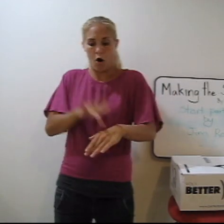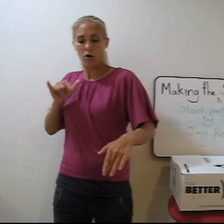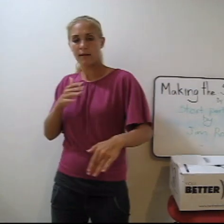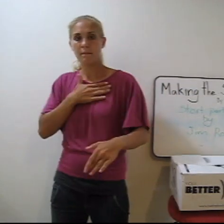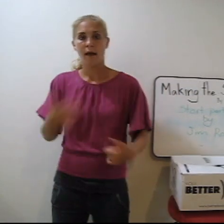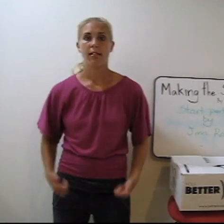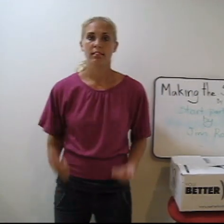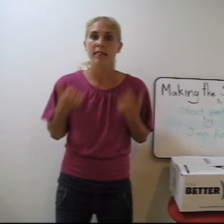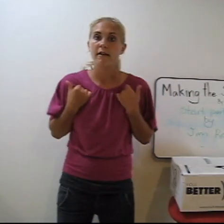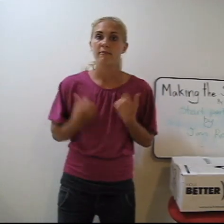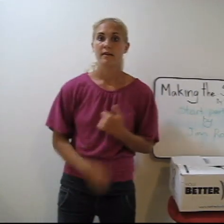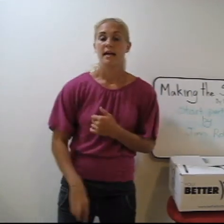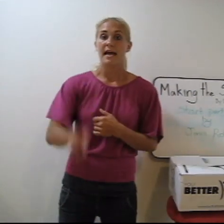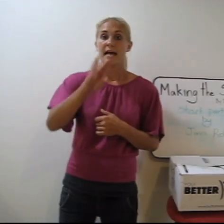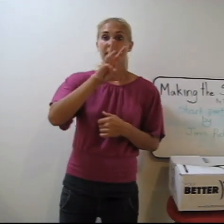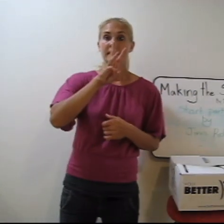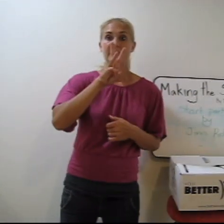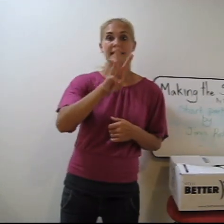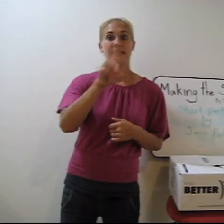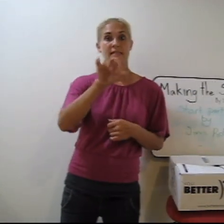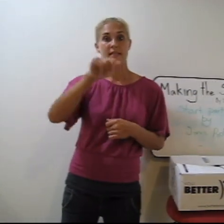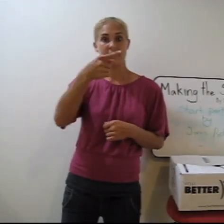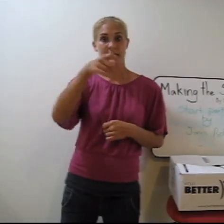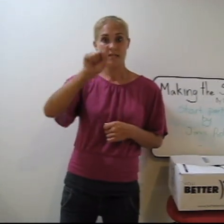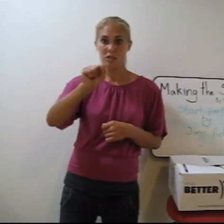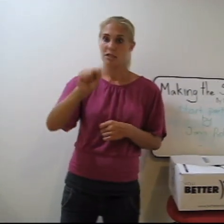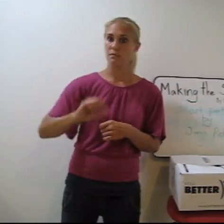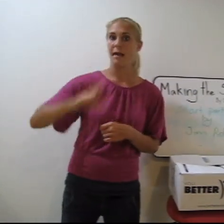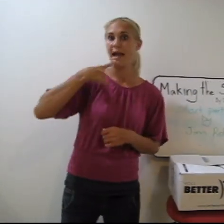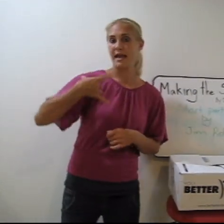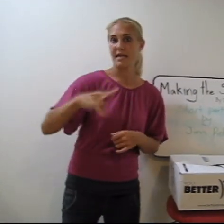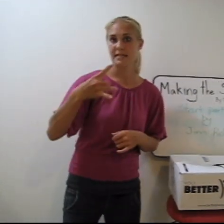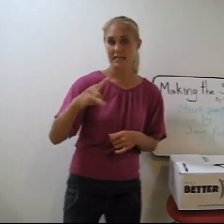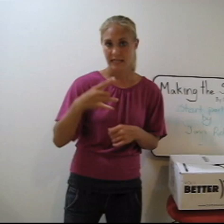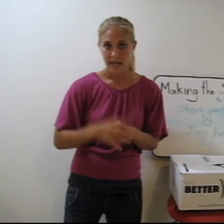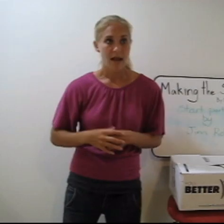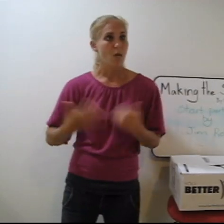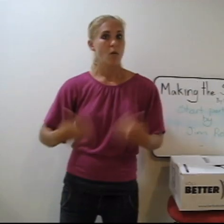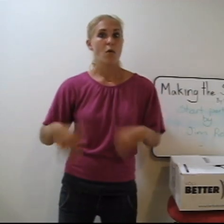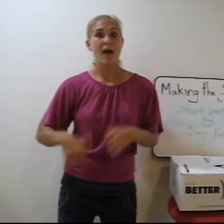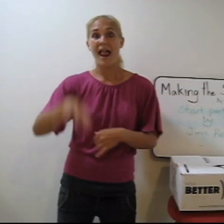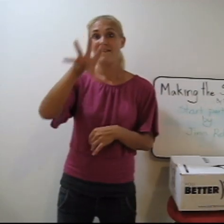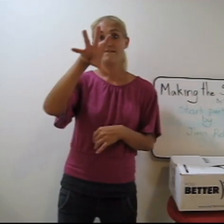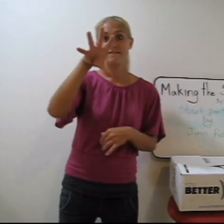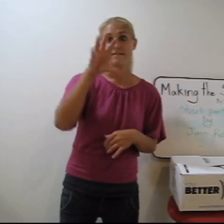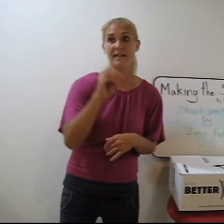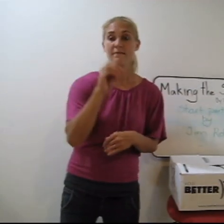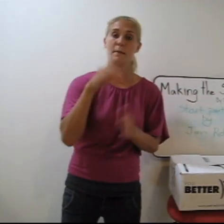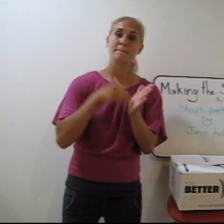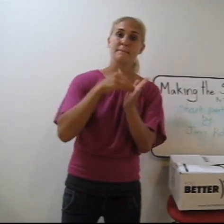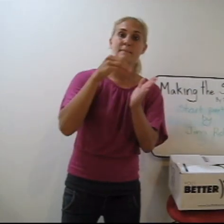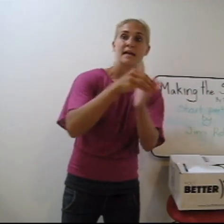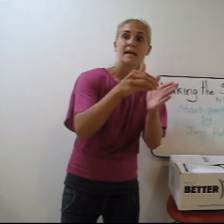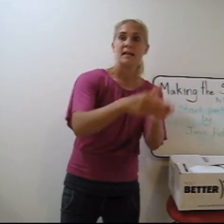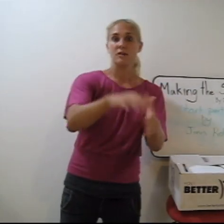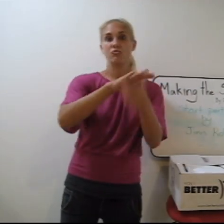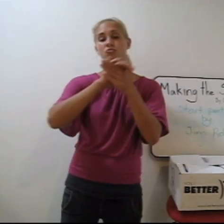A six-figure income by age 18, seven figures by 24, and a $50 million company by age 27. I tell you that only